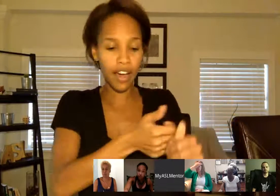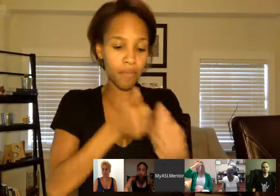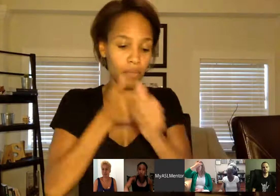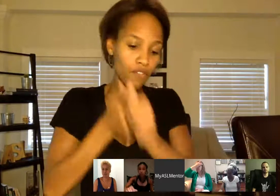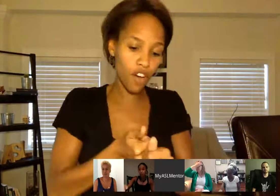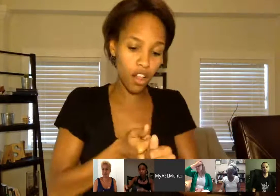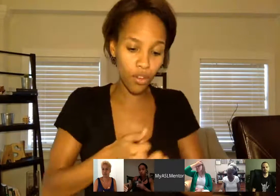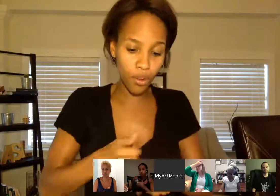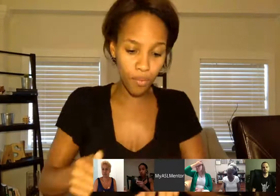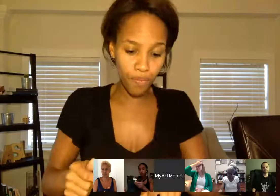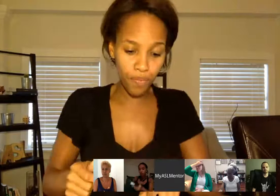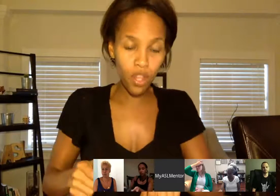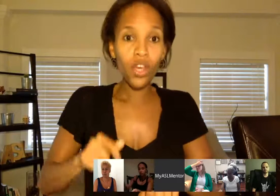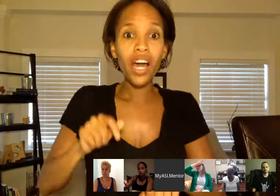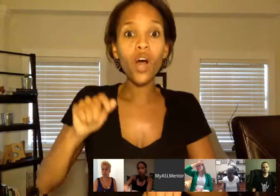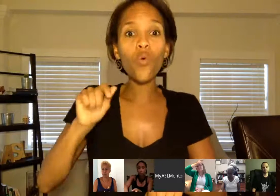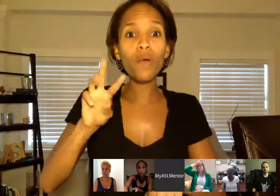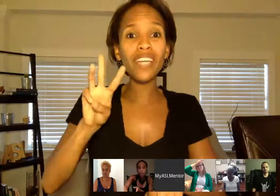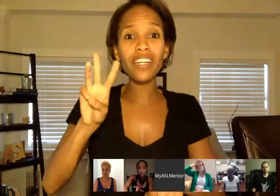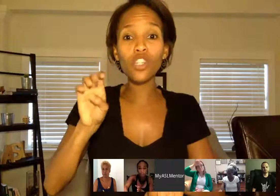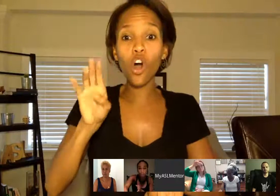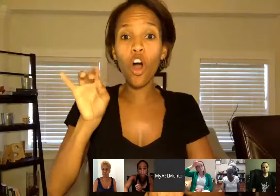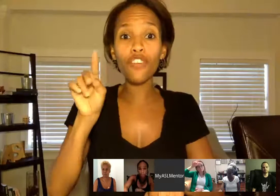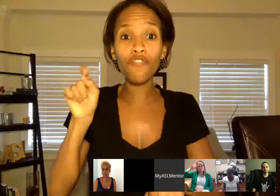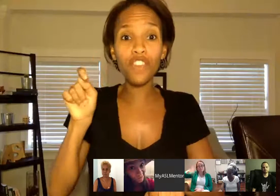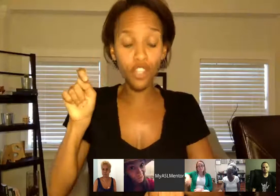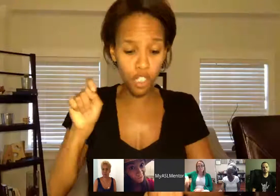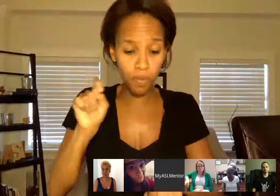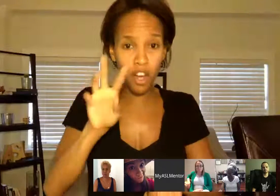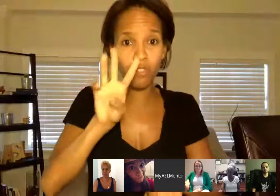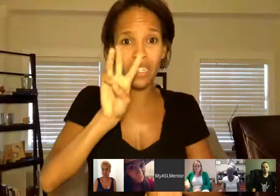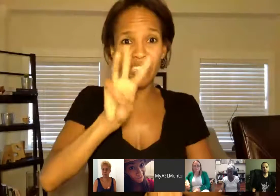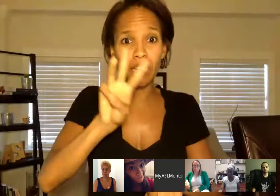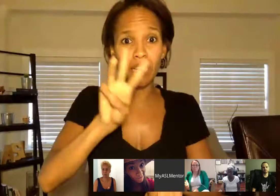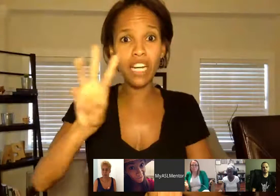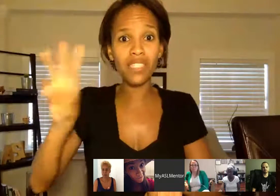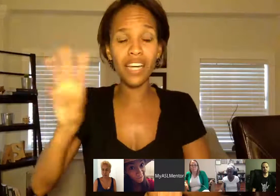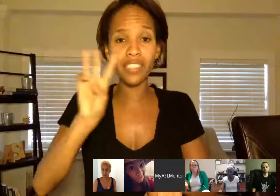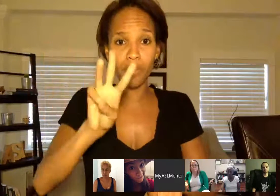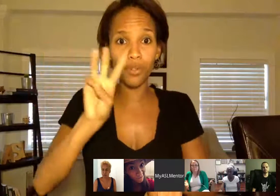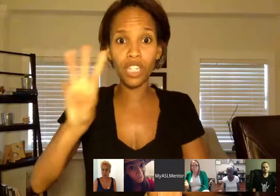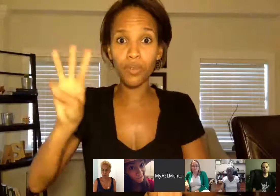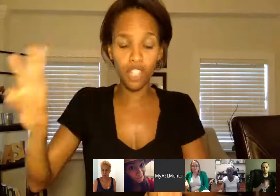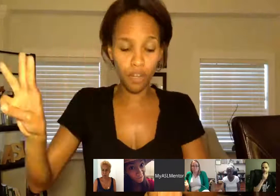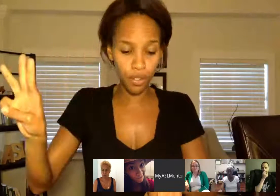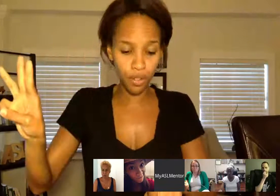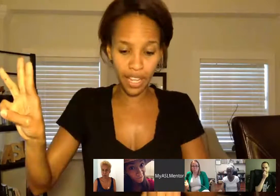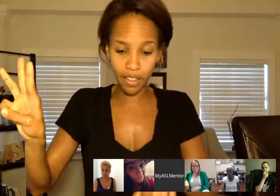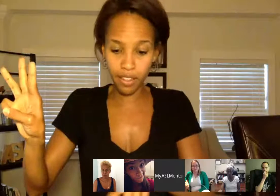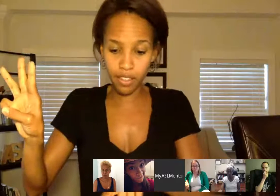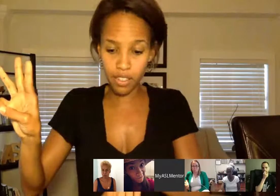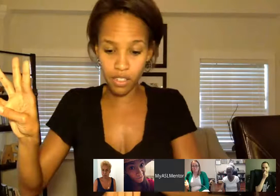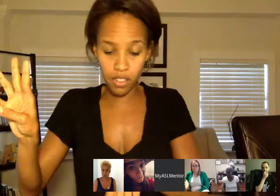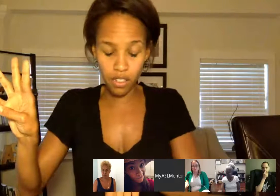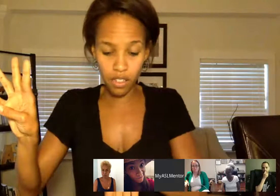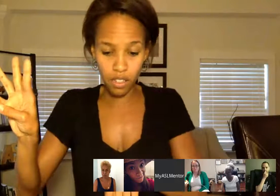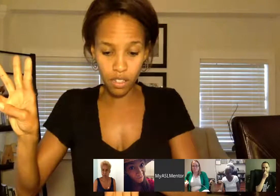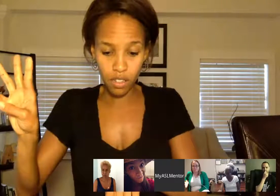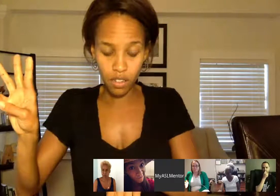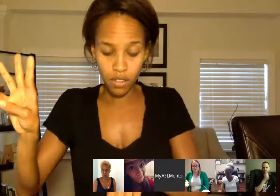whole time. Follow. A website is often fingerspelled, but it's sometimes signed www like